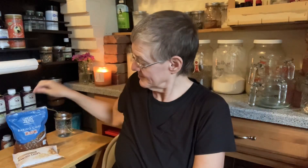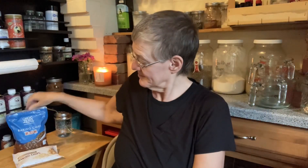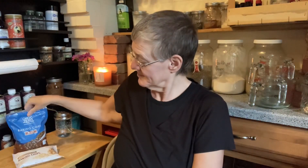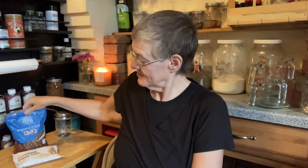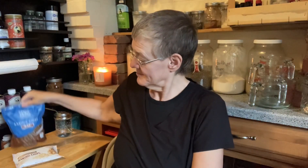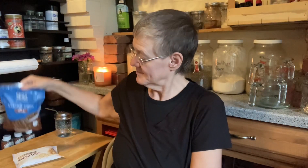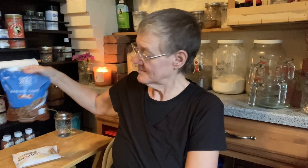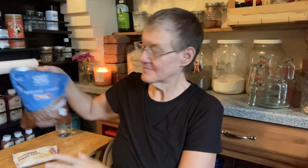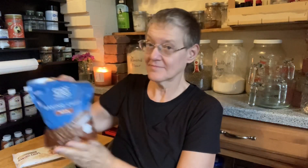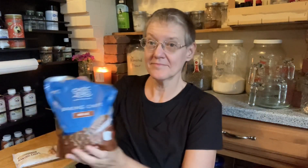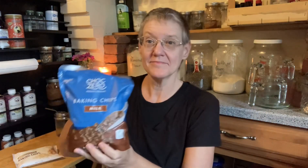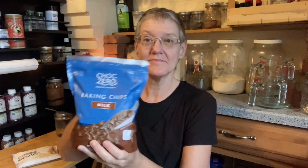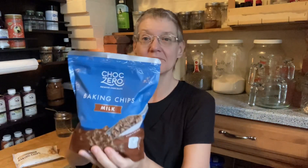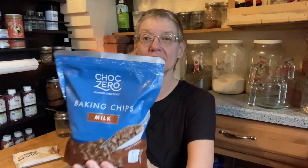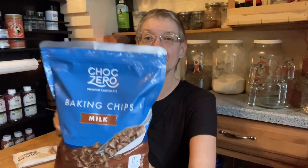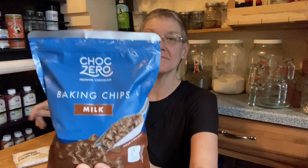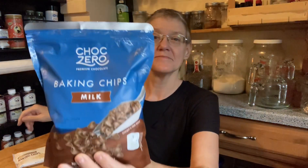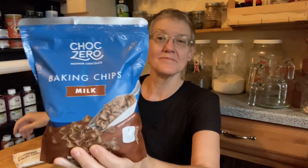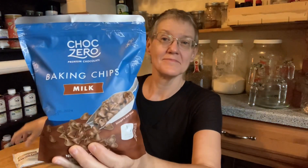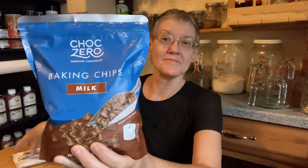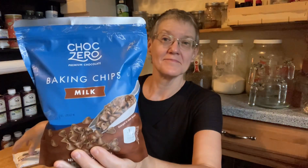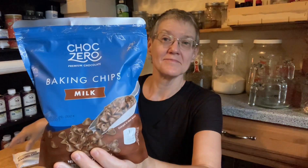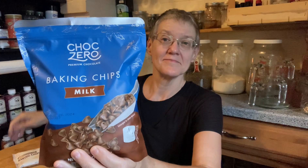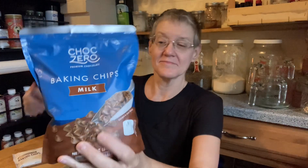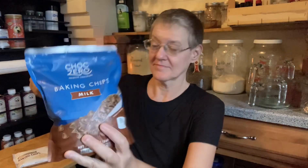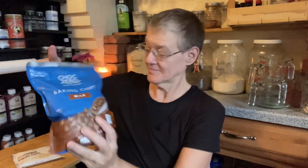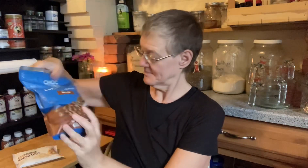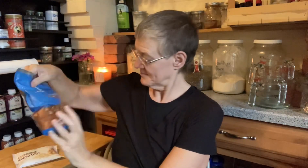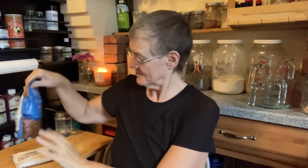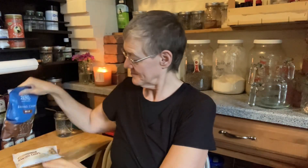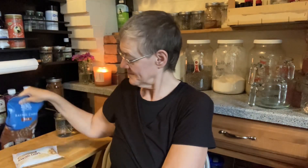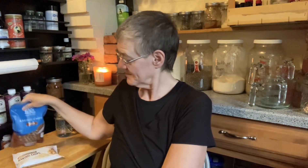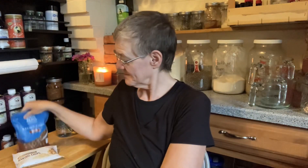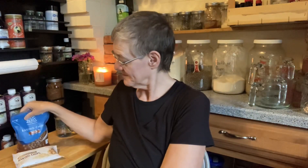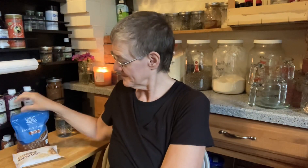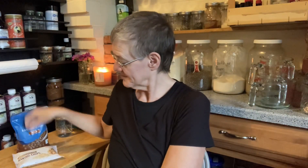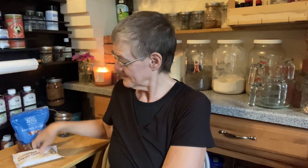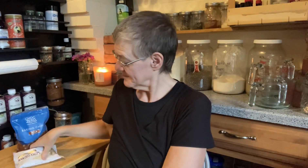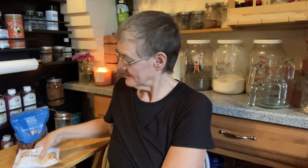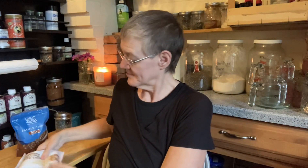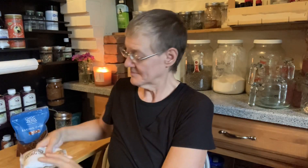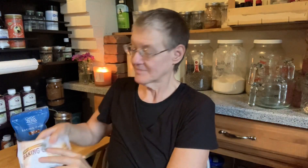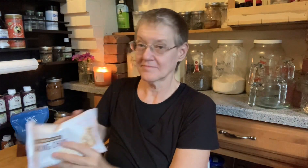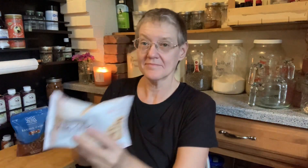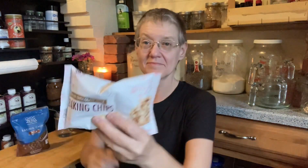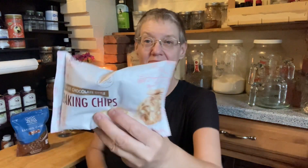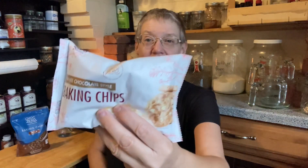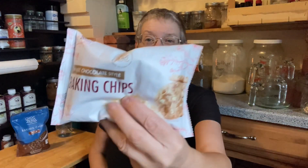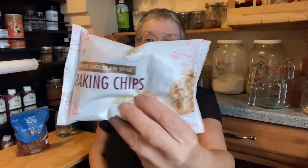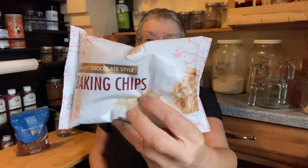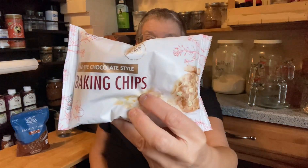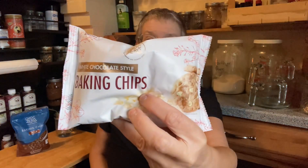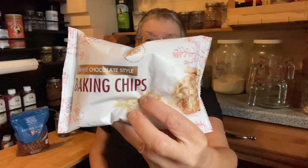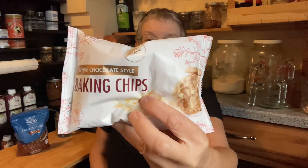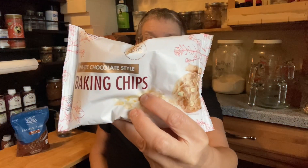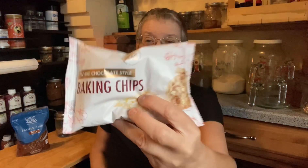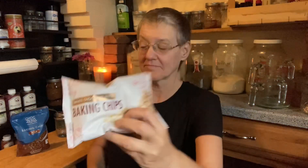We're going to be using these Choco Zero milk baking chips and